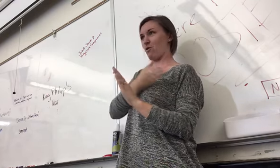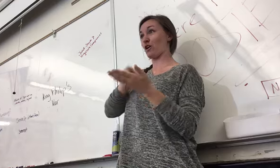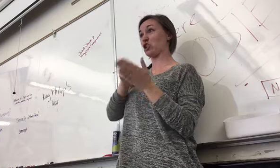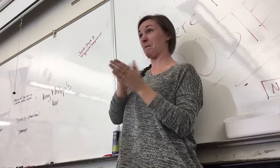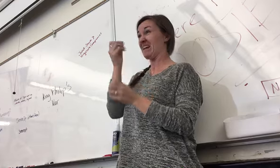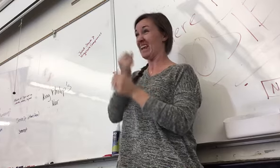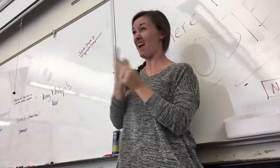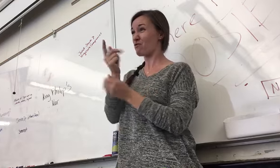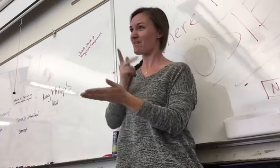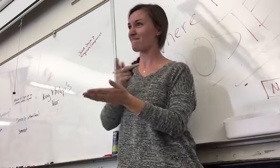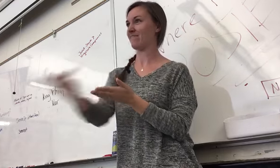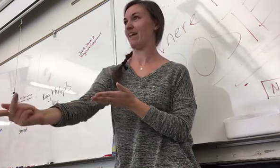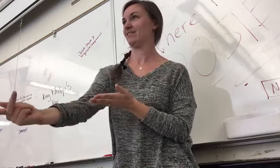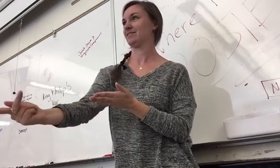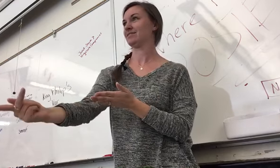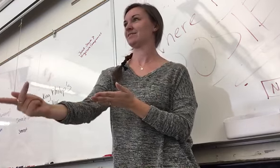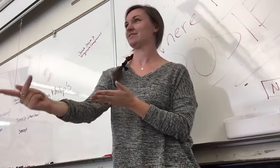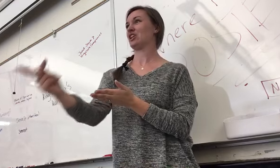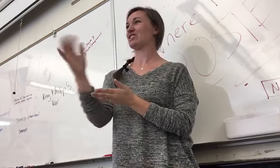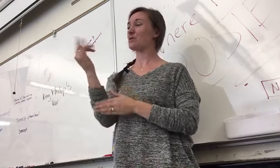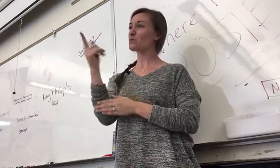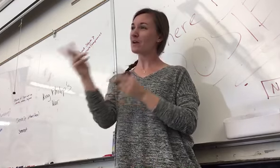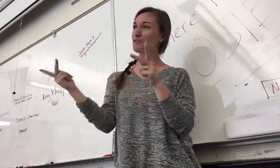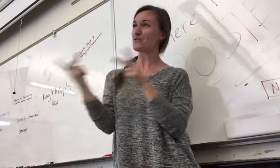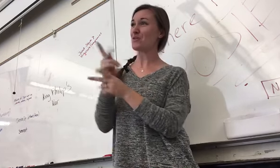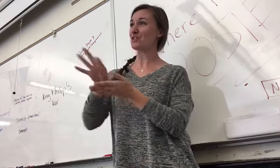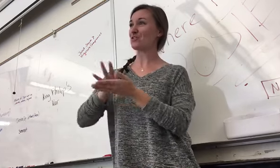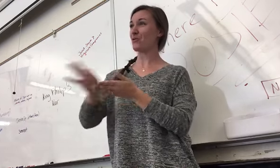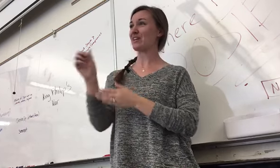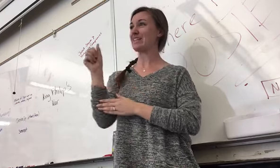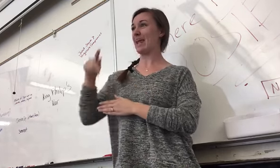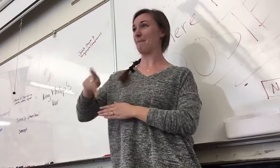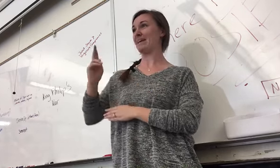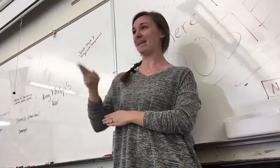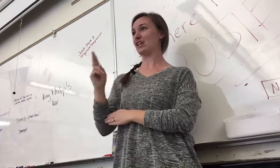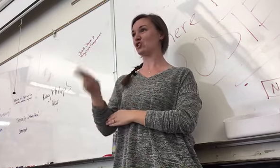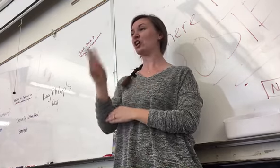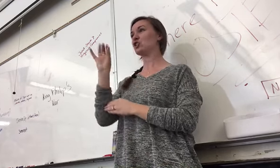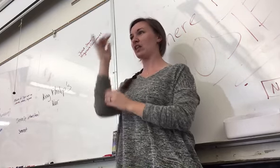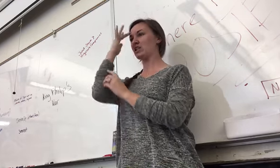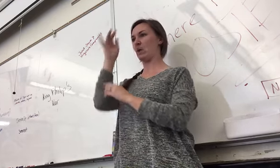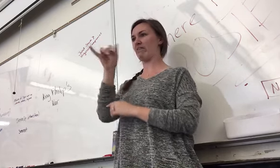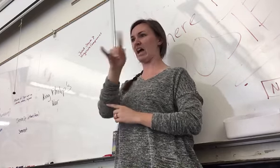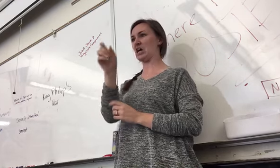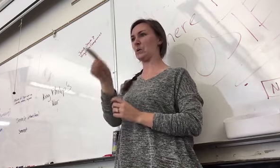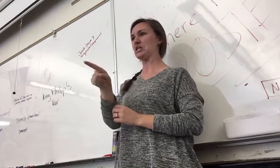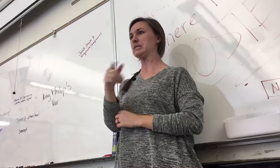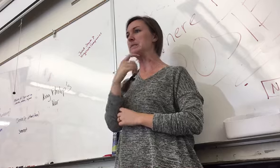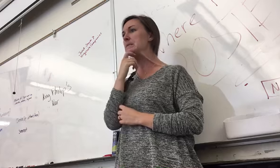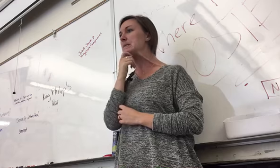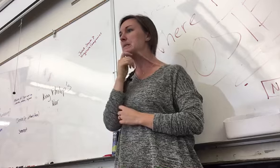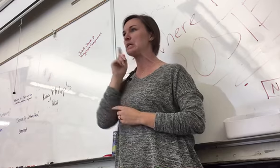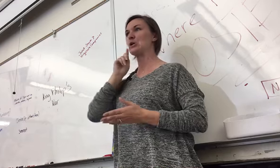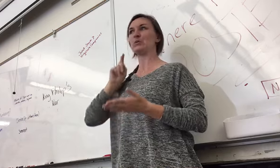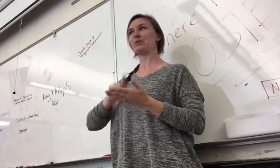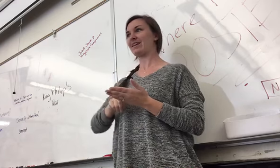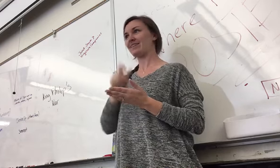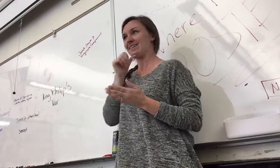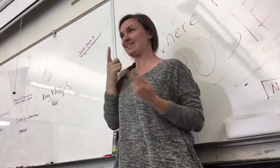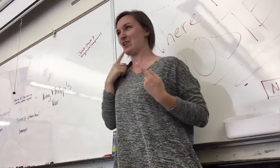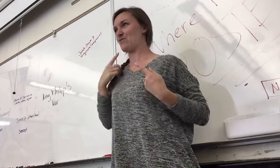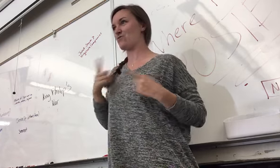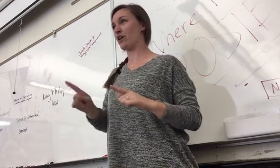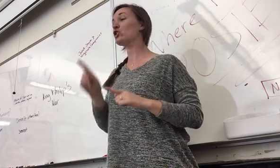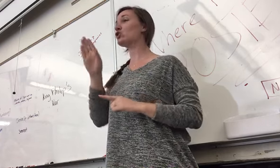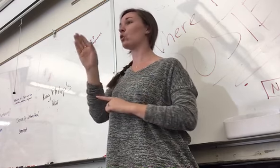It was one of the worst scores in AP history. And so they actually made it so your DBQ will only start at